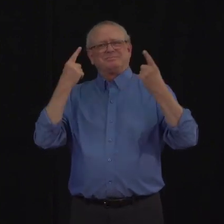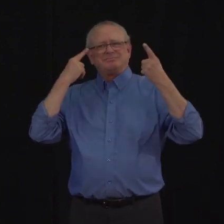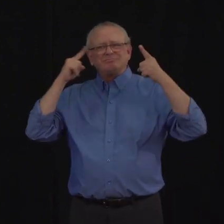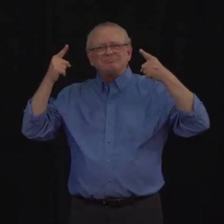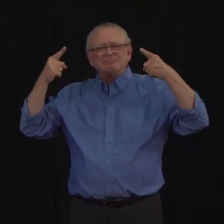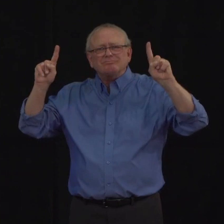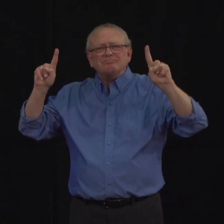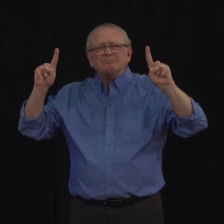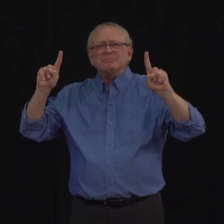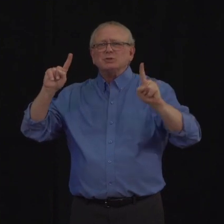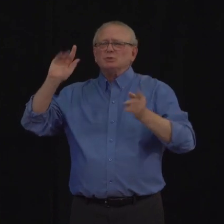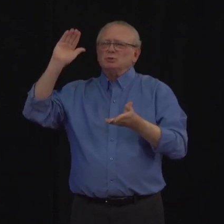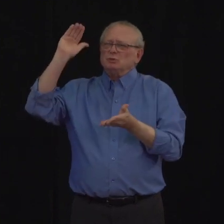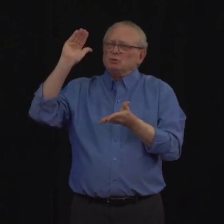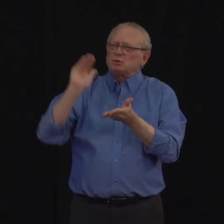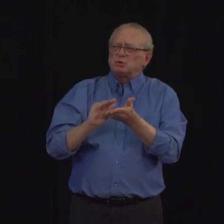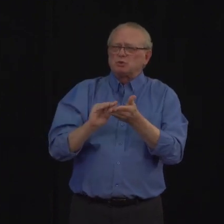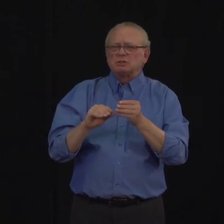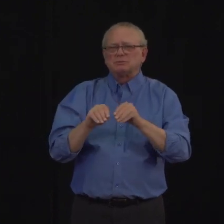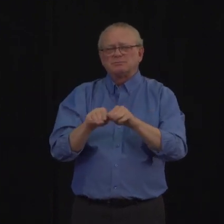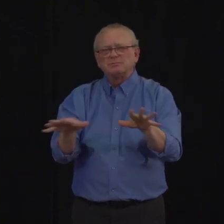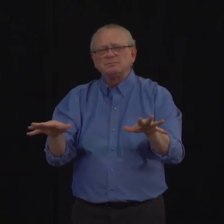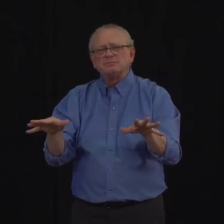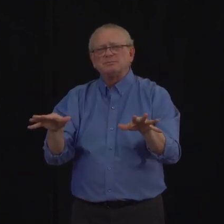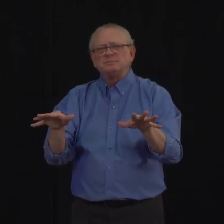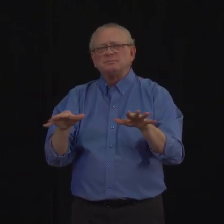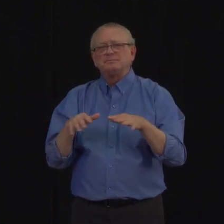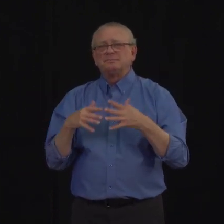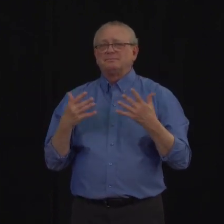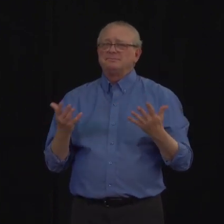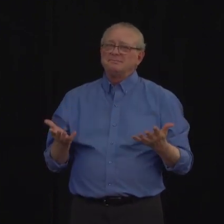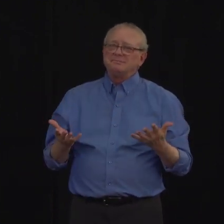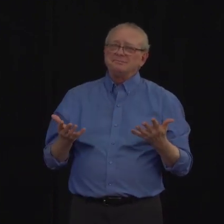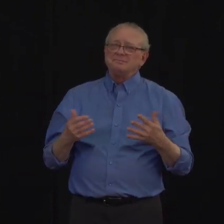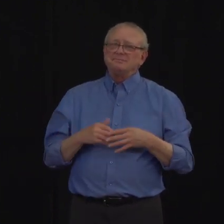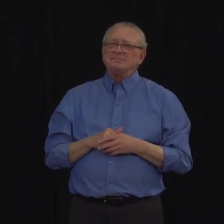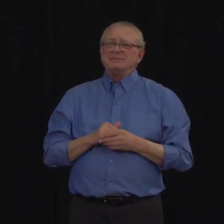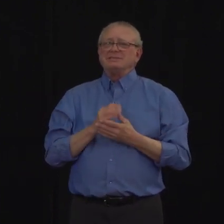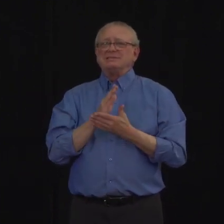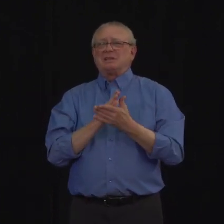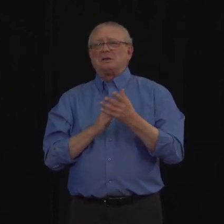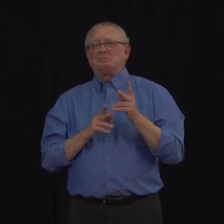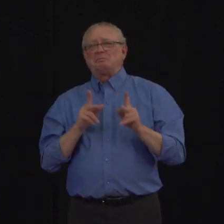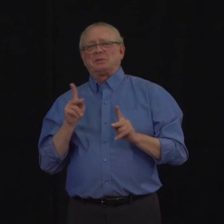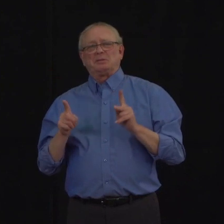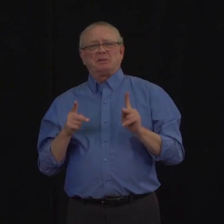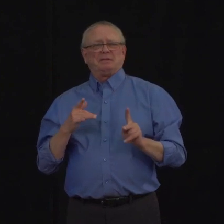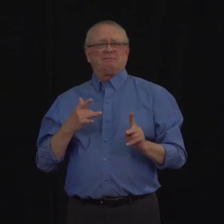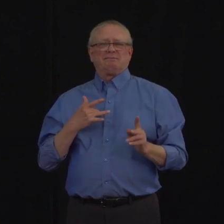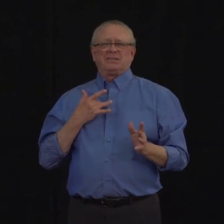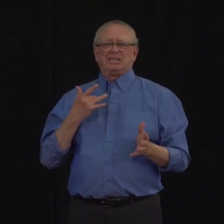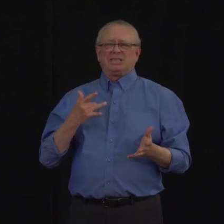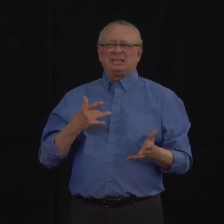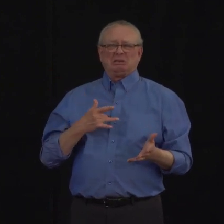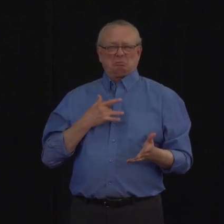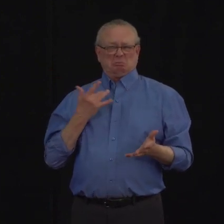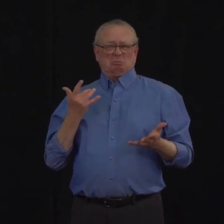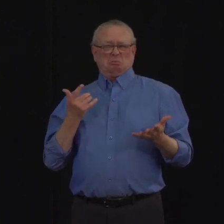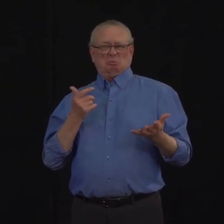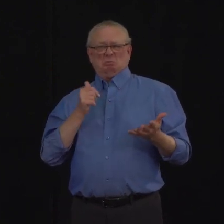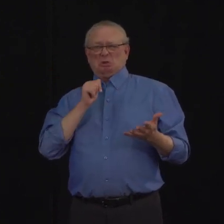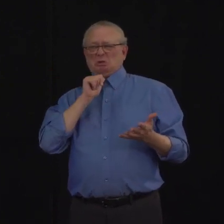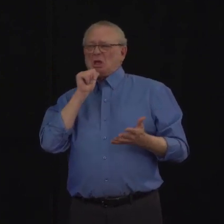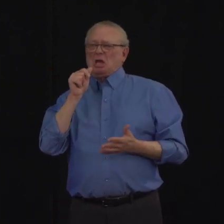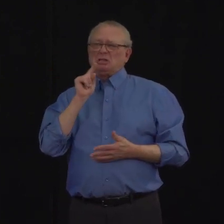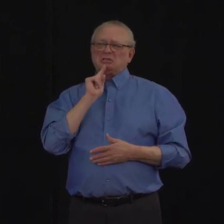side effect of having people perhaps not see how serious the situation is. And